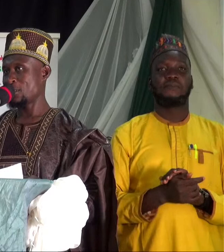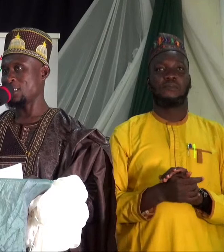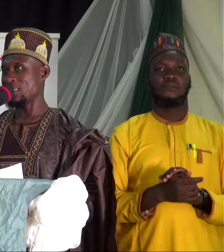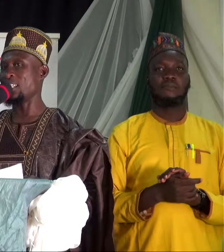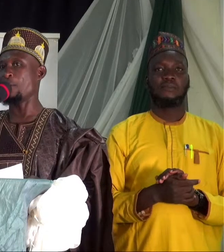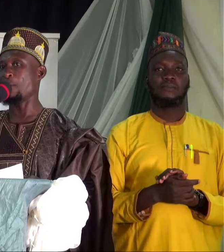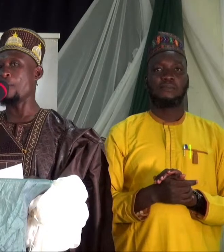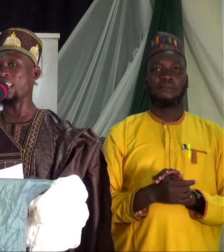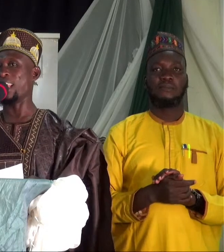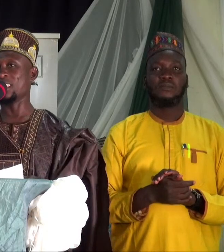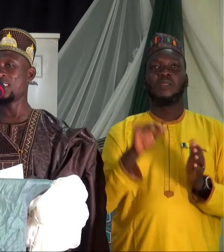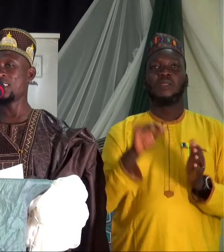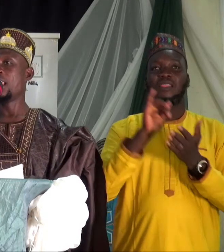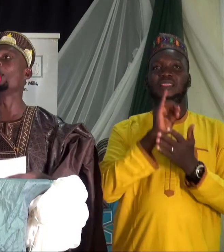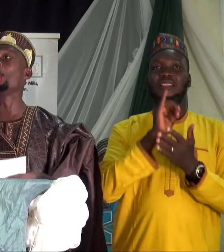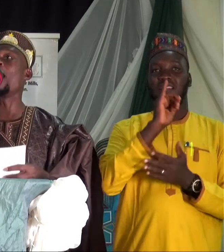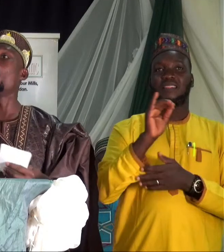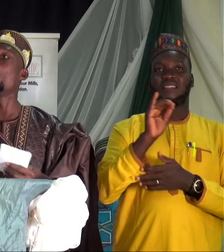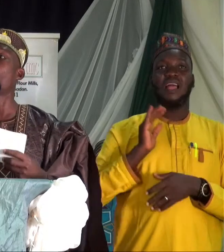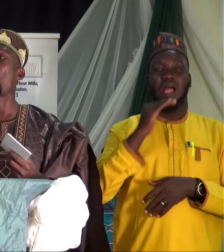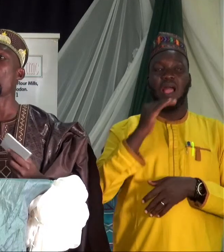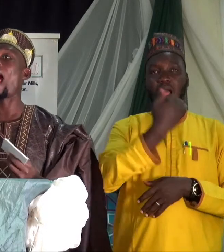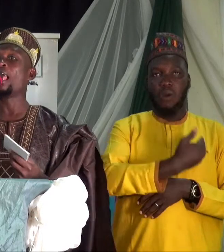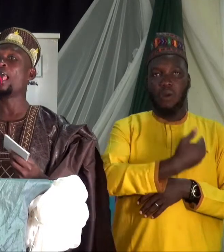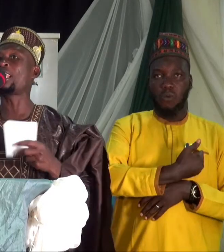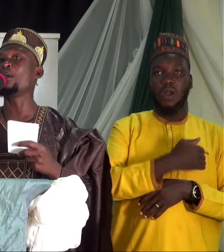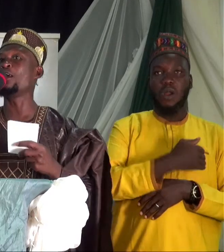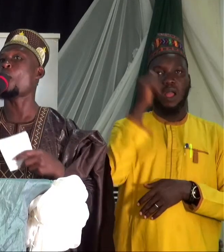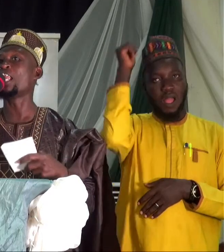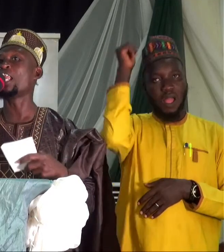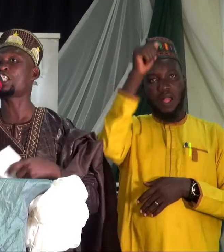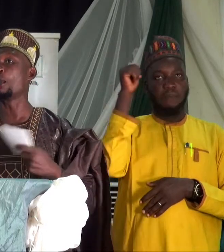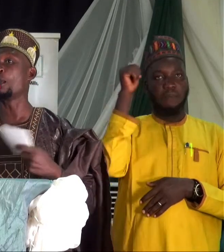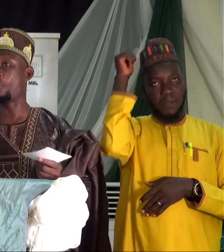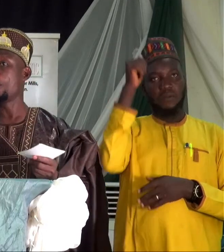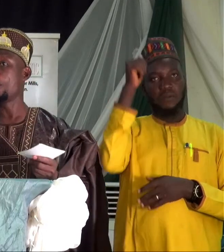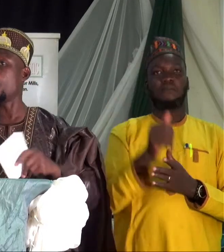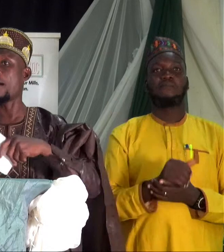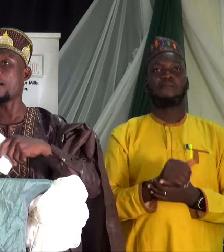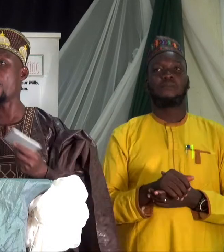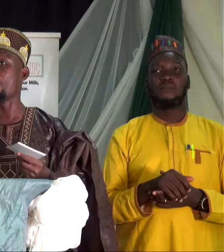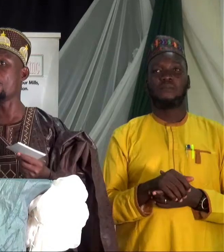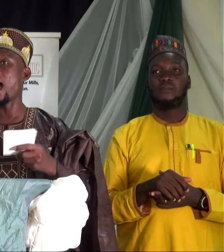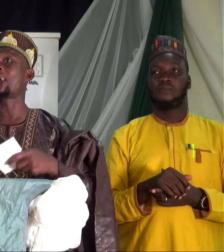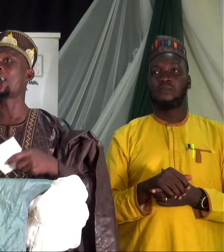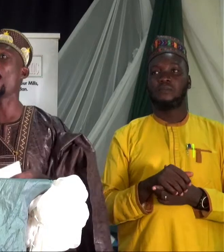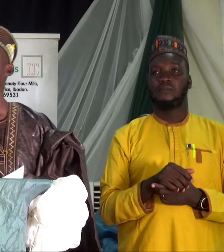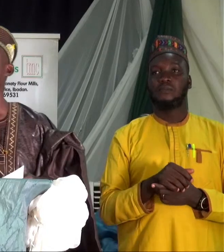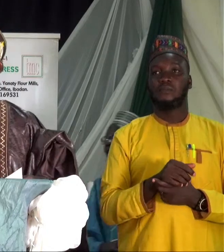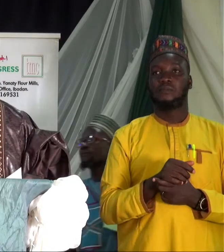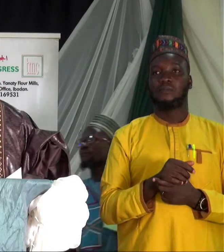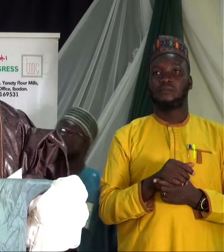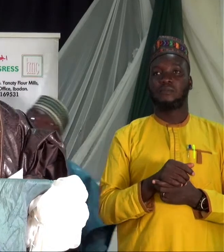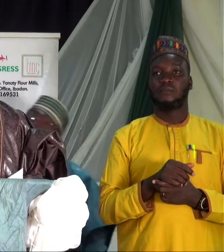That is our wali. Emi ti awo nke boya ki wali ship ko je forever. Ki le yin so